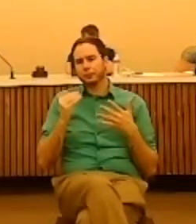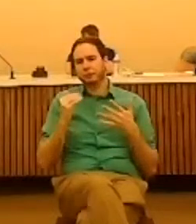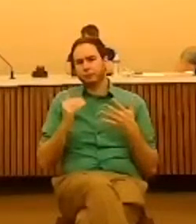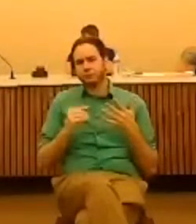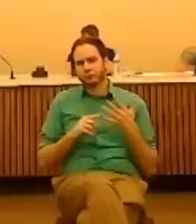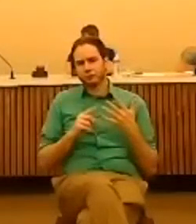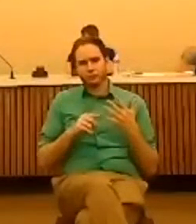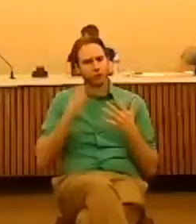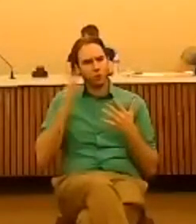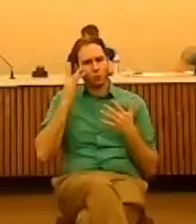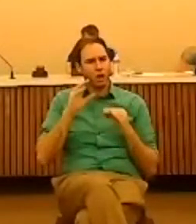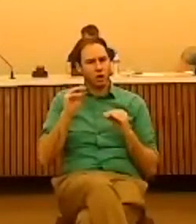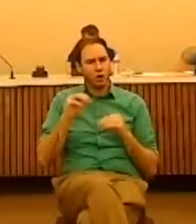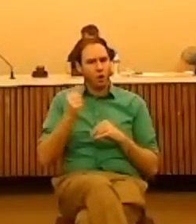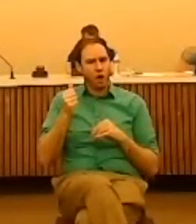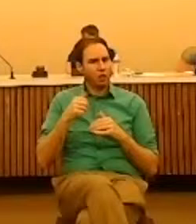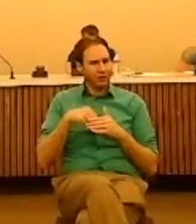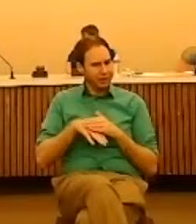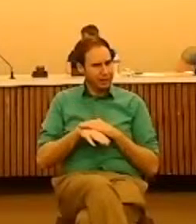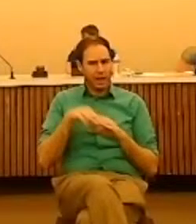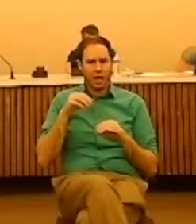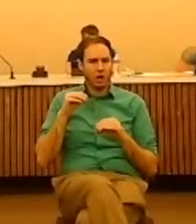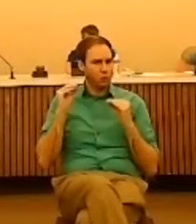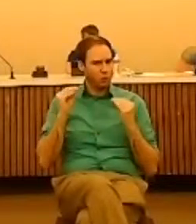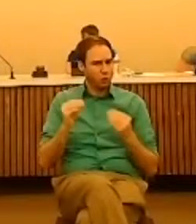Again, why no other way in and out of there?